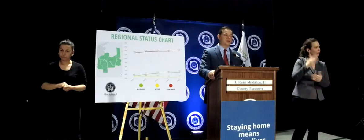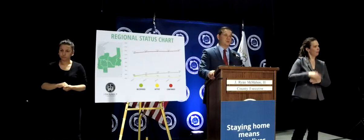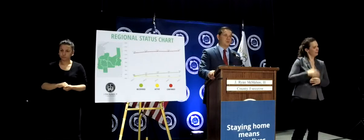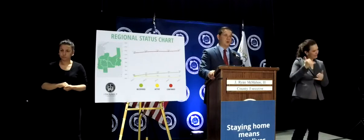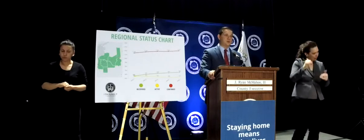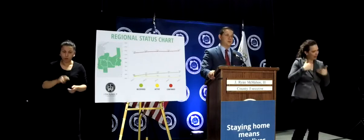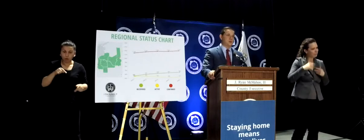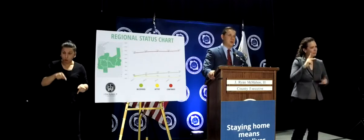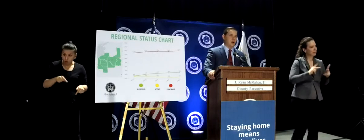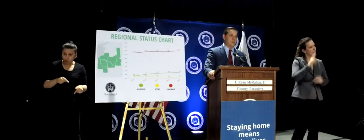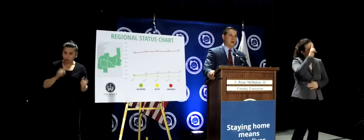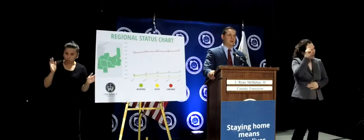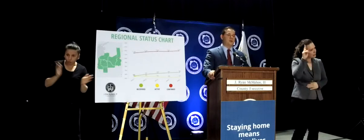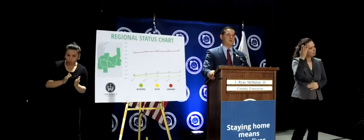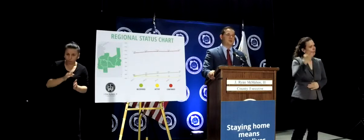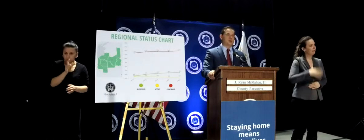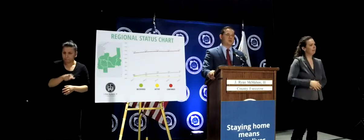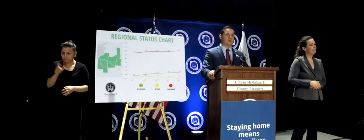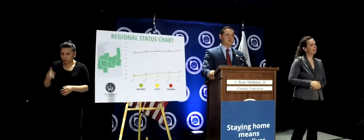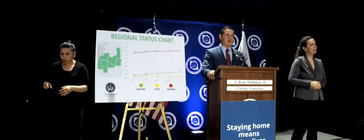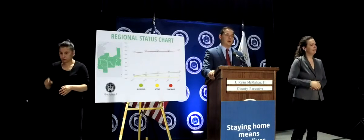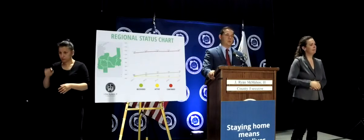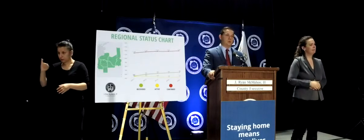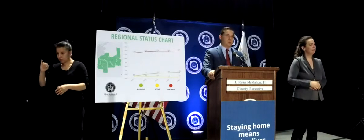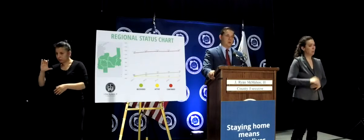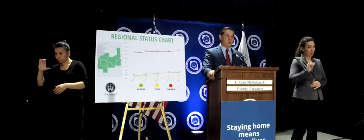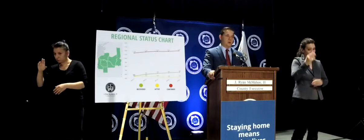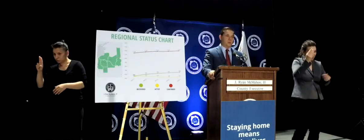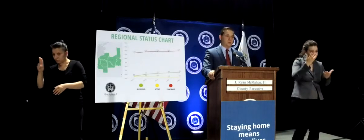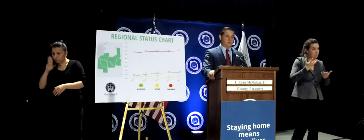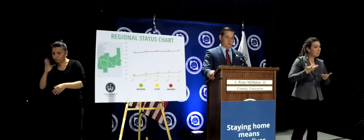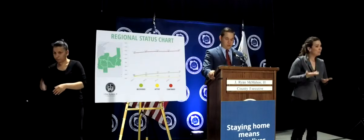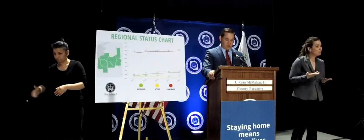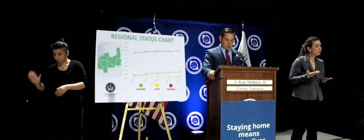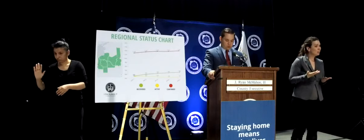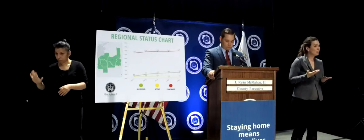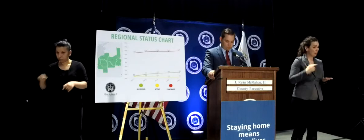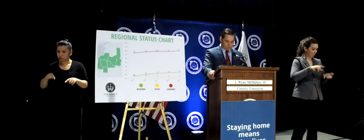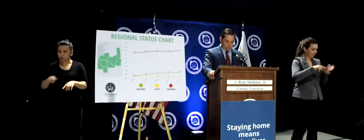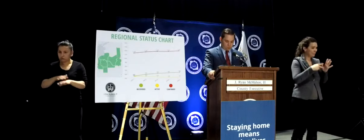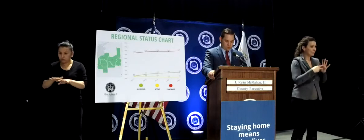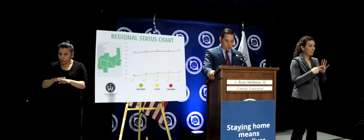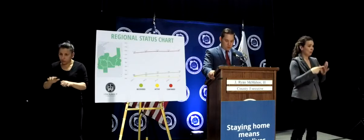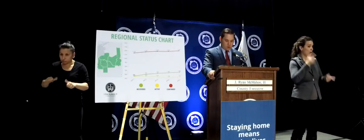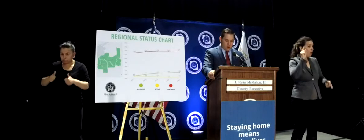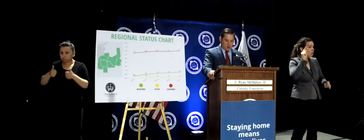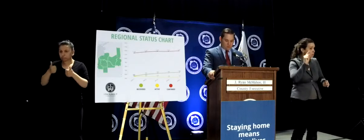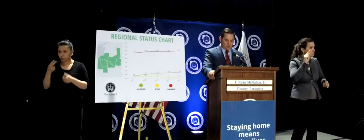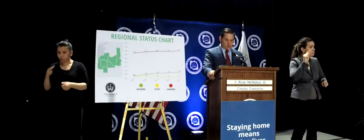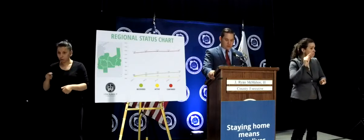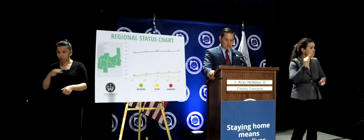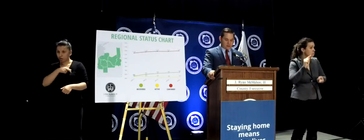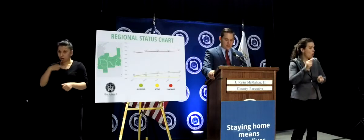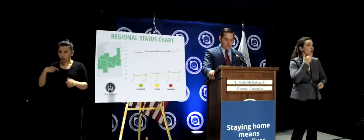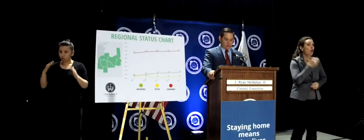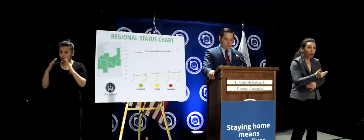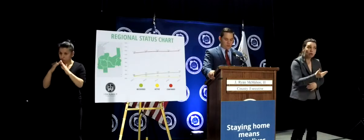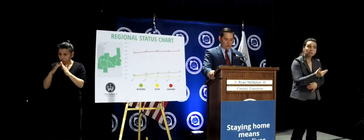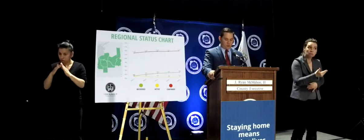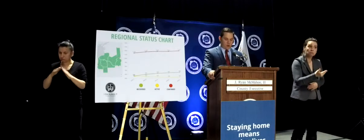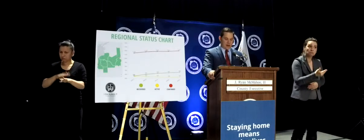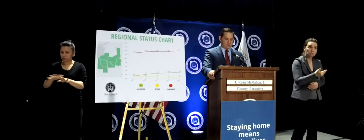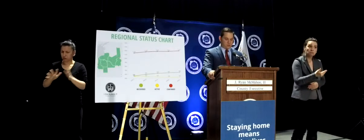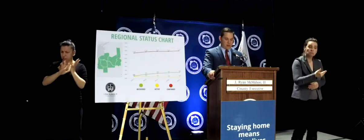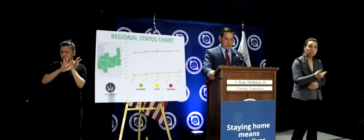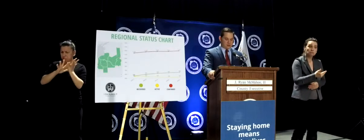right direction for us. Our medical infrastructure is sound, and we're able to meet the challenge. Further details on the